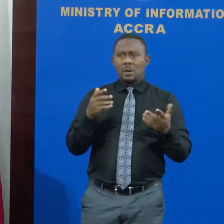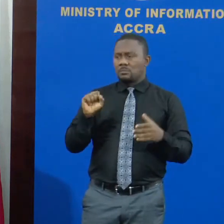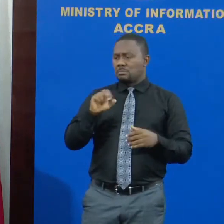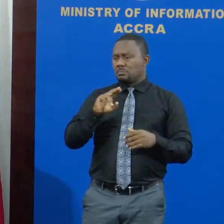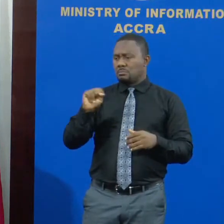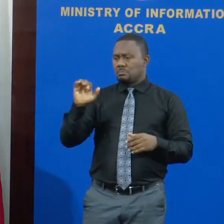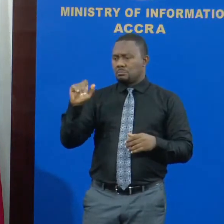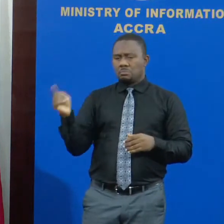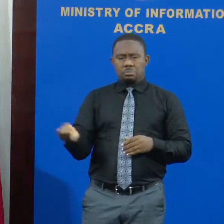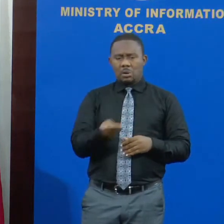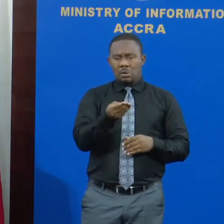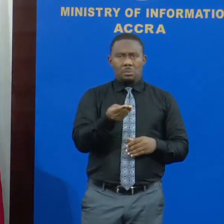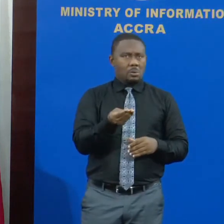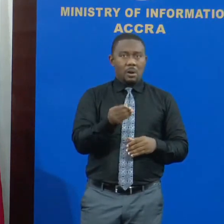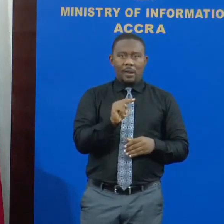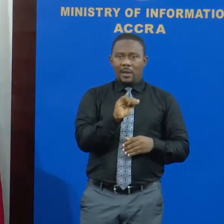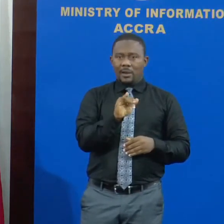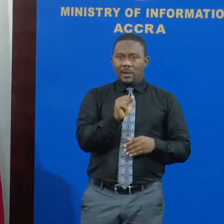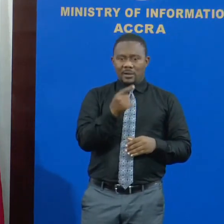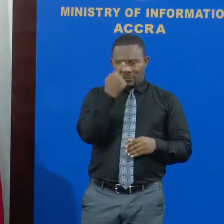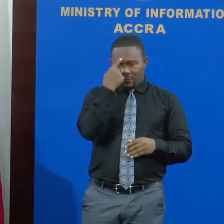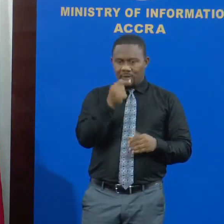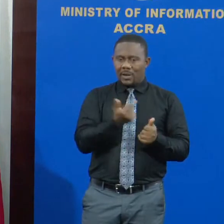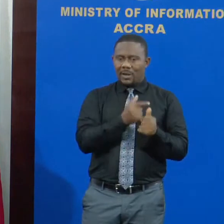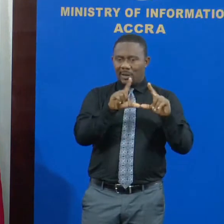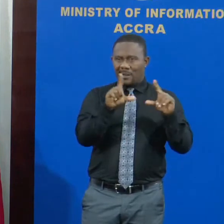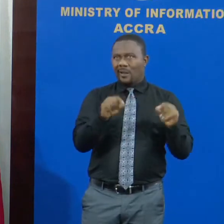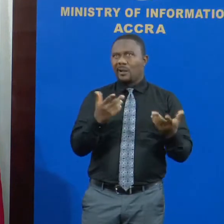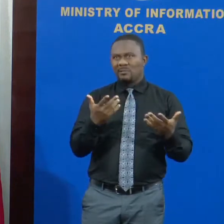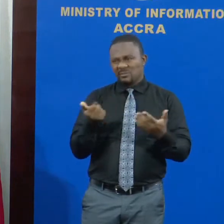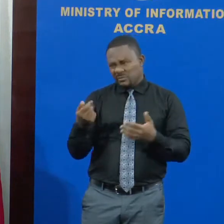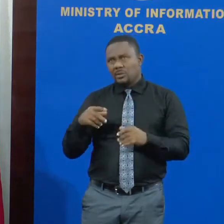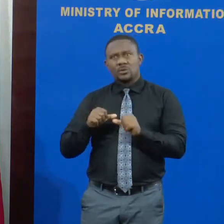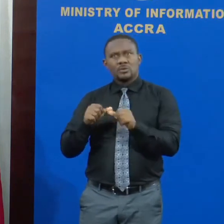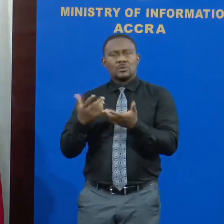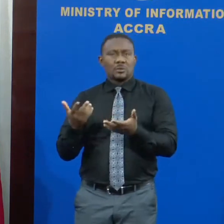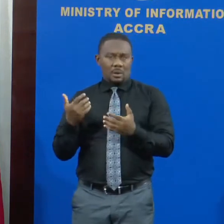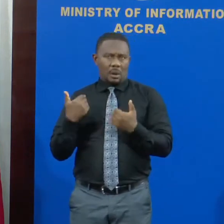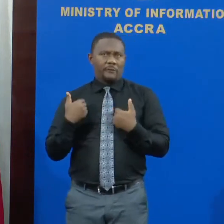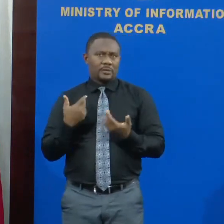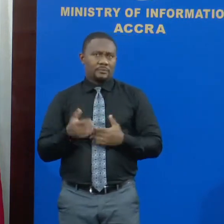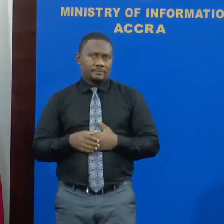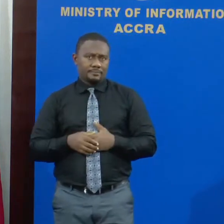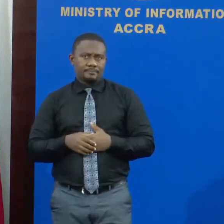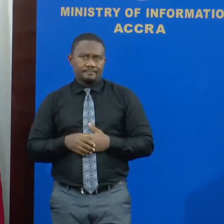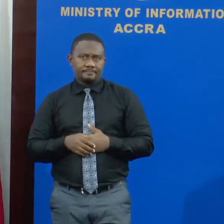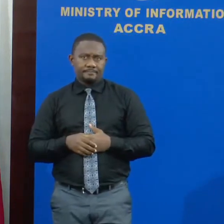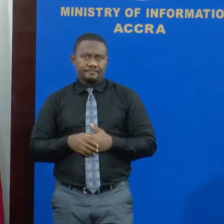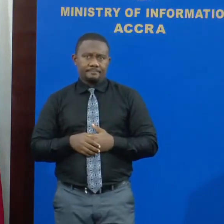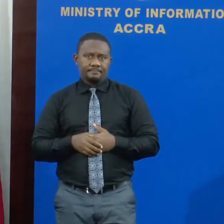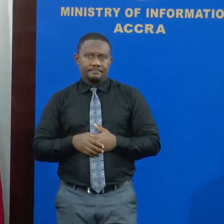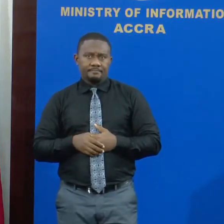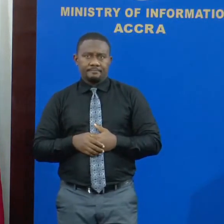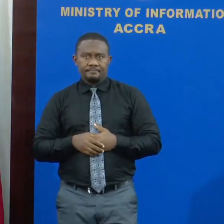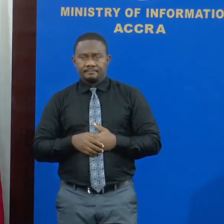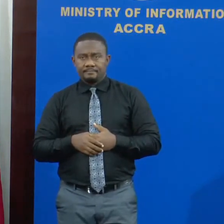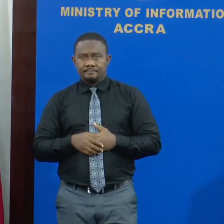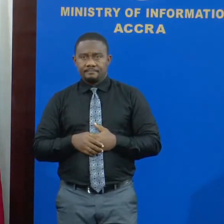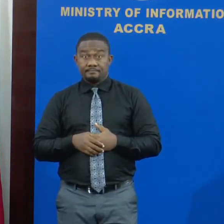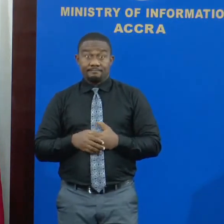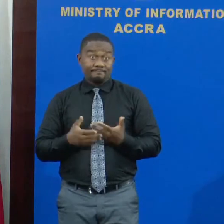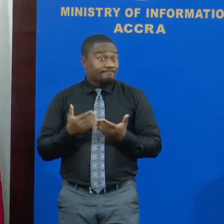numbers to the NIA. And we still have a few to go that we are merging. So some of